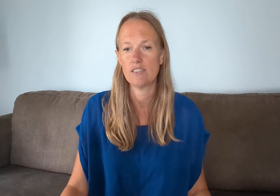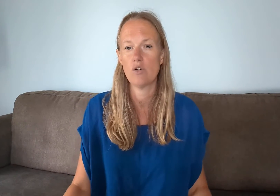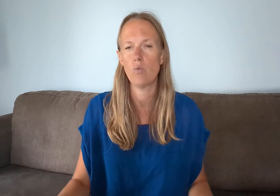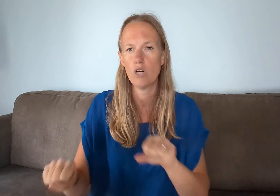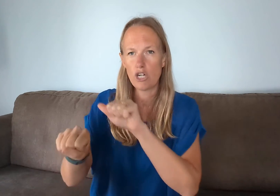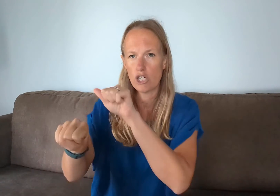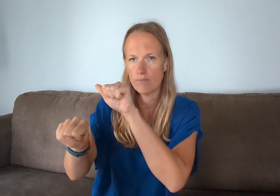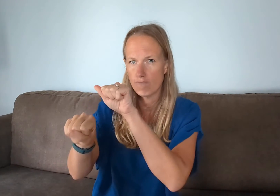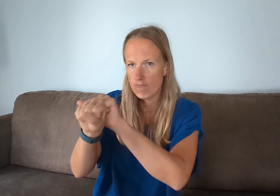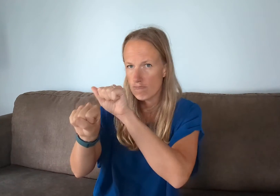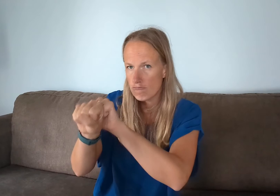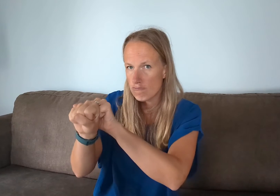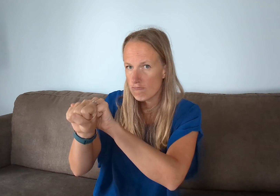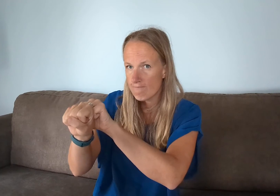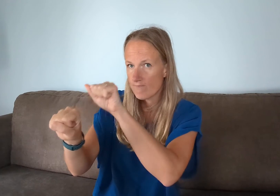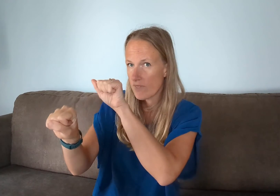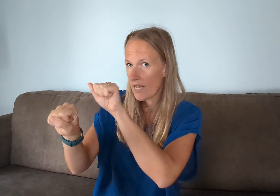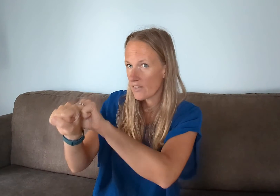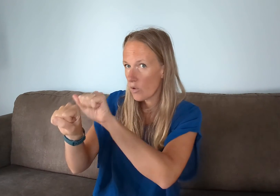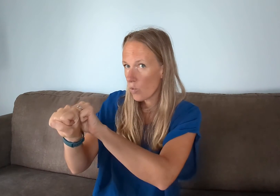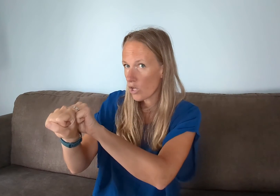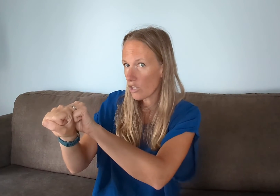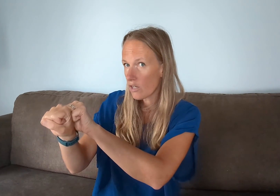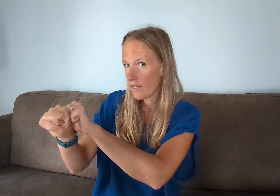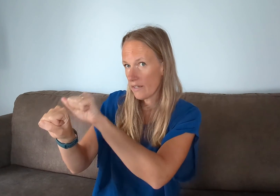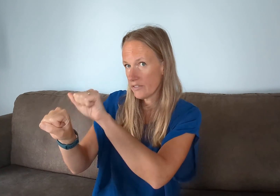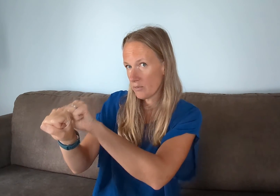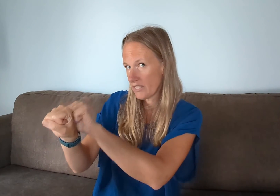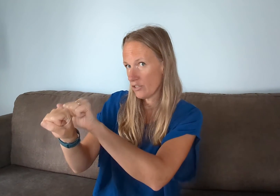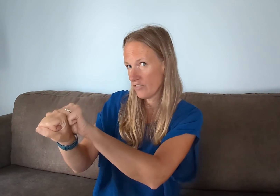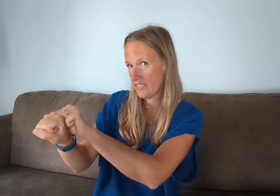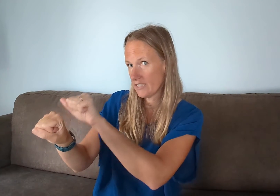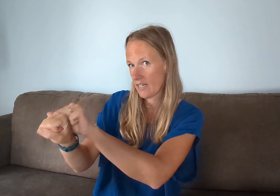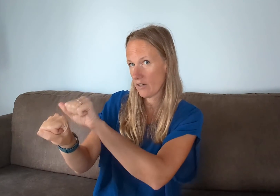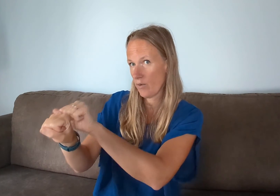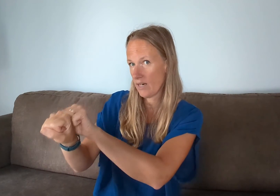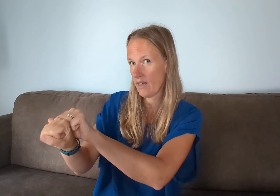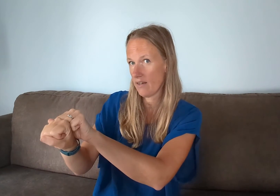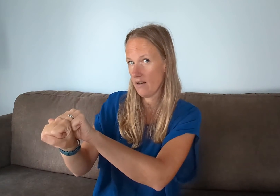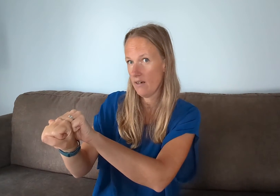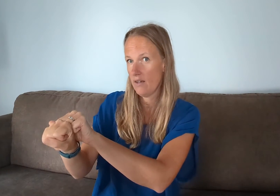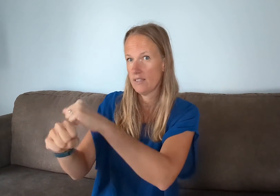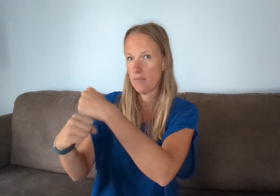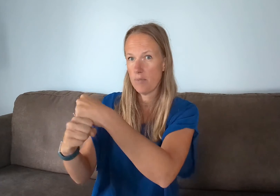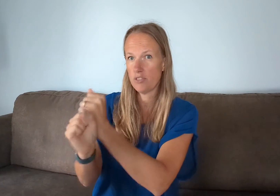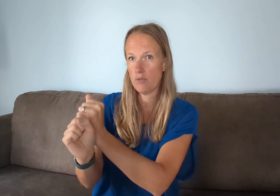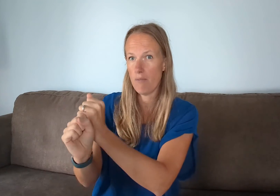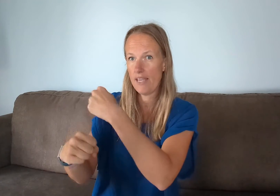So work, at the work. Okay, so make two fists and kind of go one another. Some people do make as